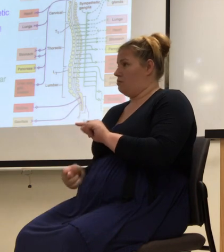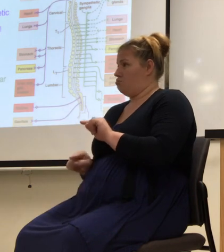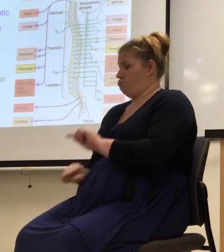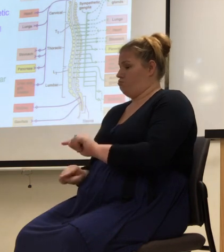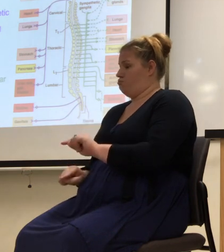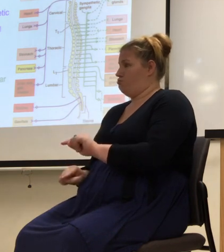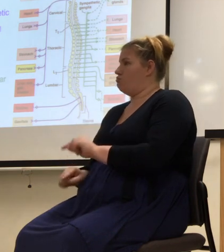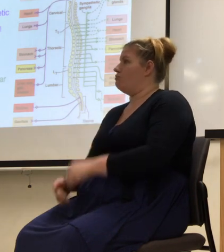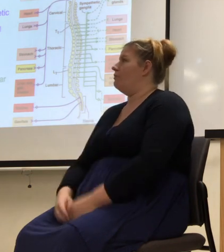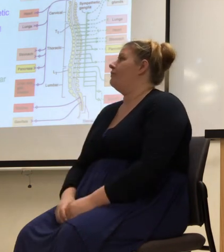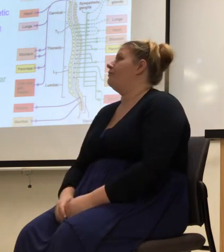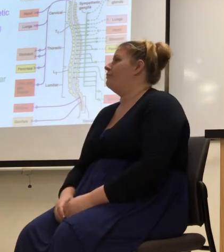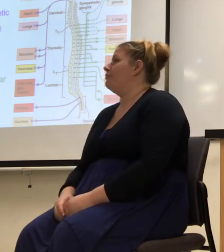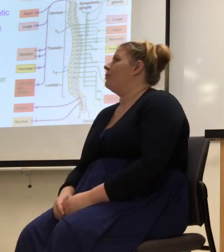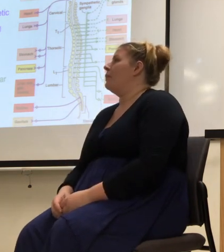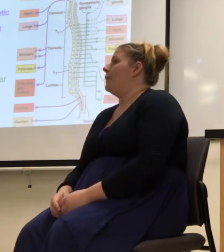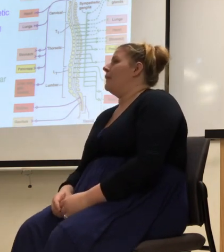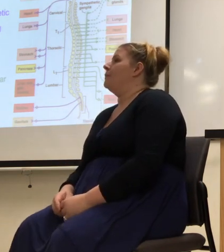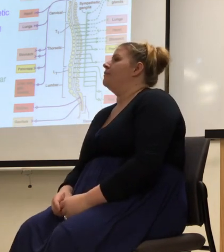Four cranial nerves,